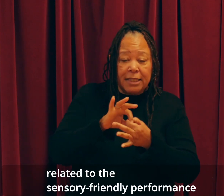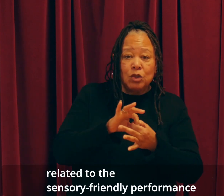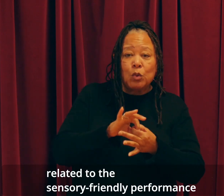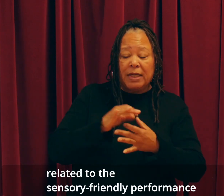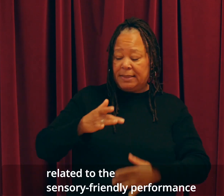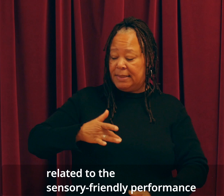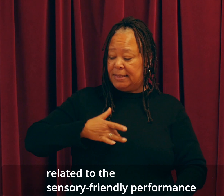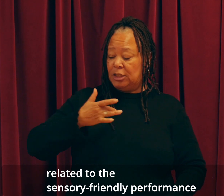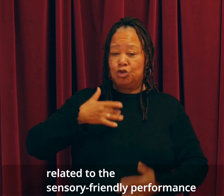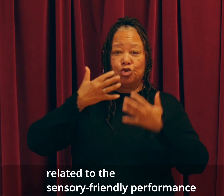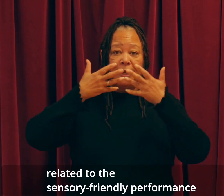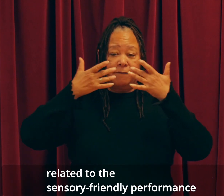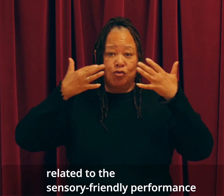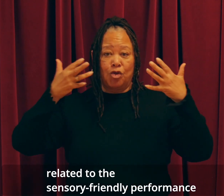related to the sensory-friendly performance,